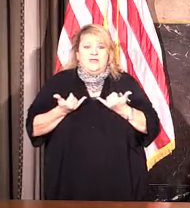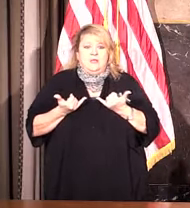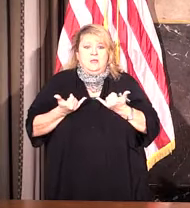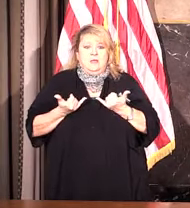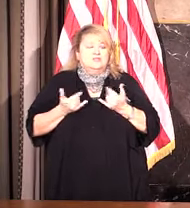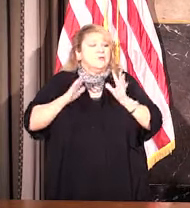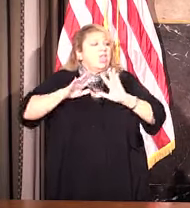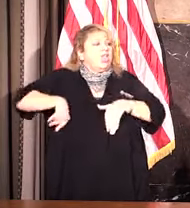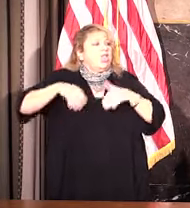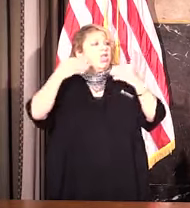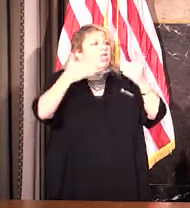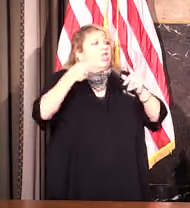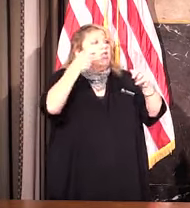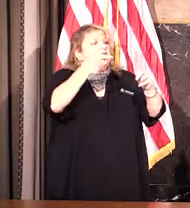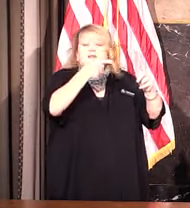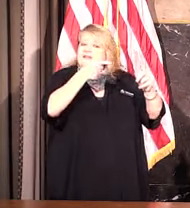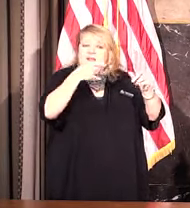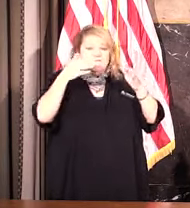the vaccine is